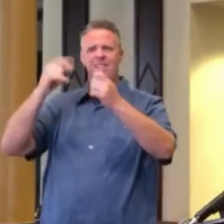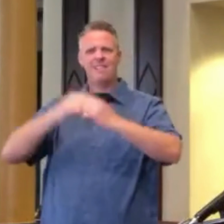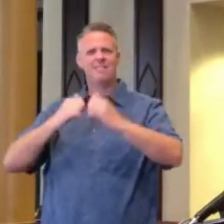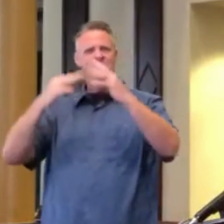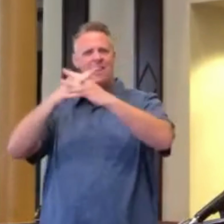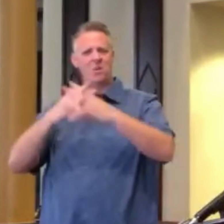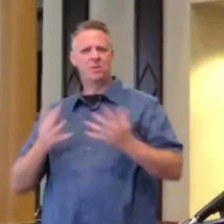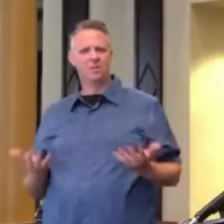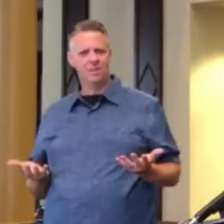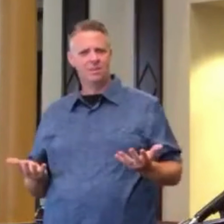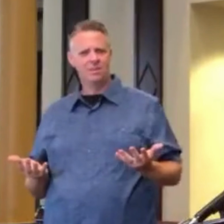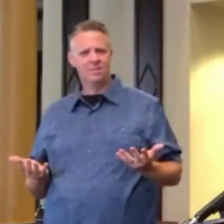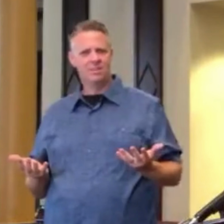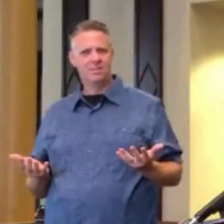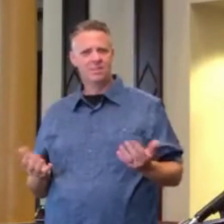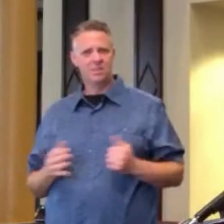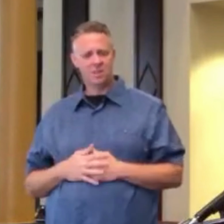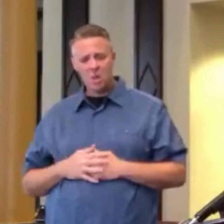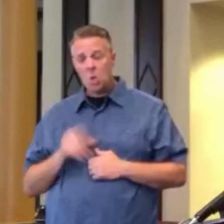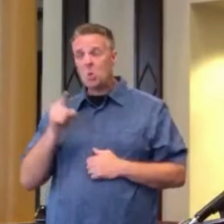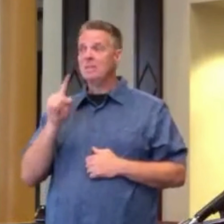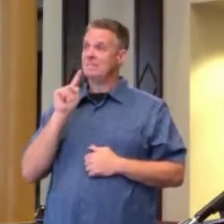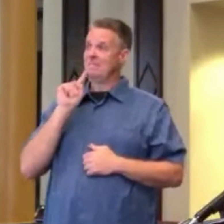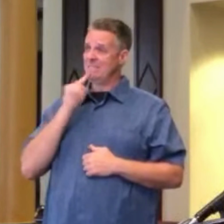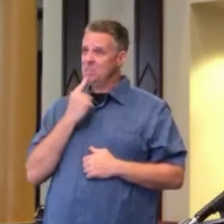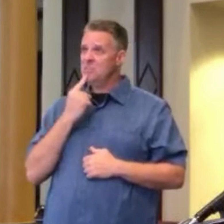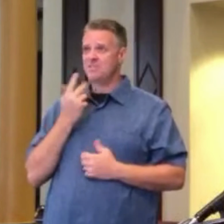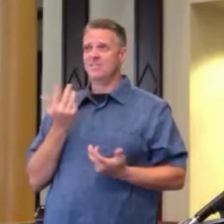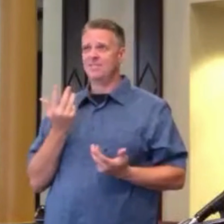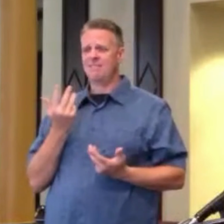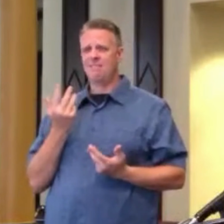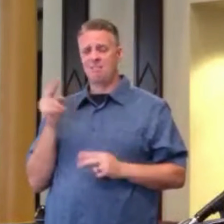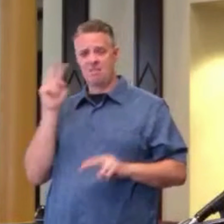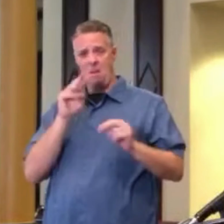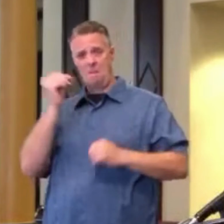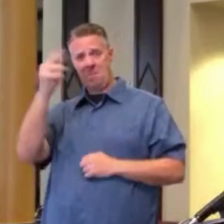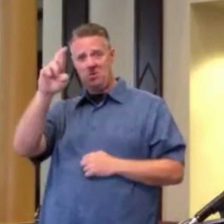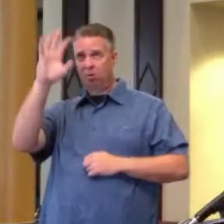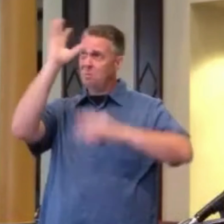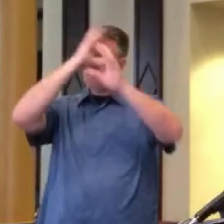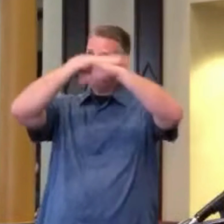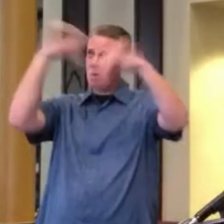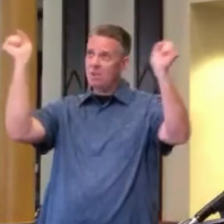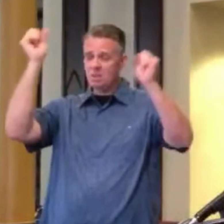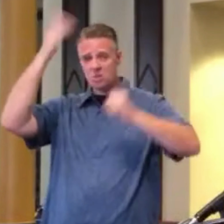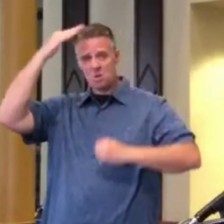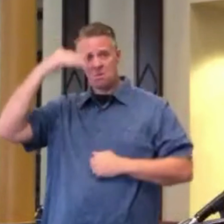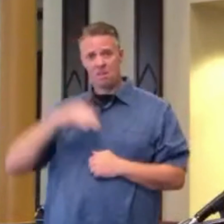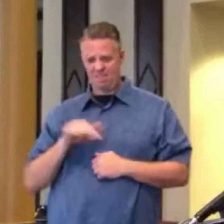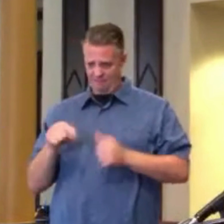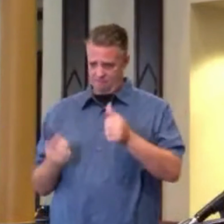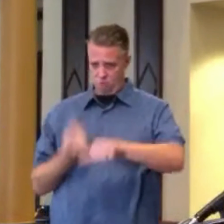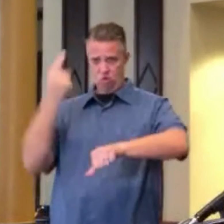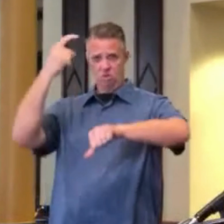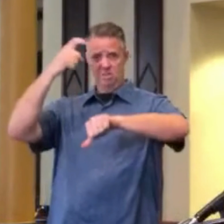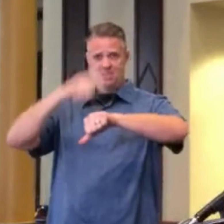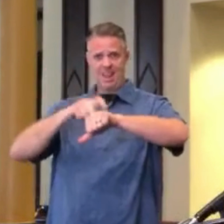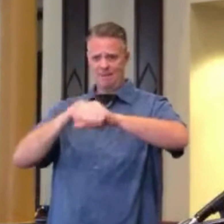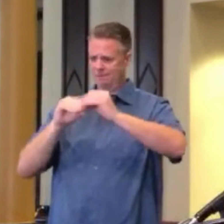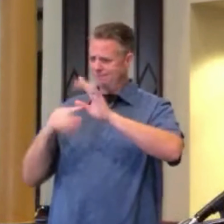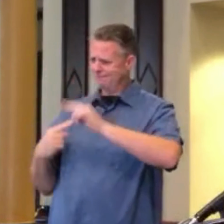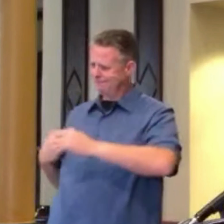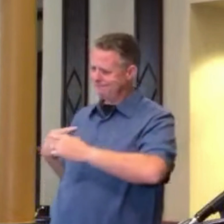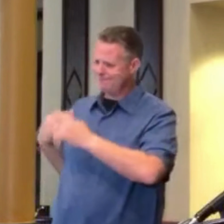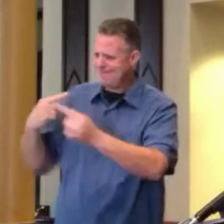founding. Do you seriously wonder, Mr. President, why this is the first time in